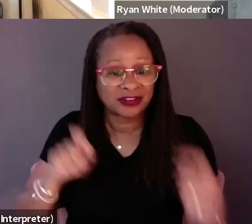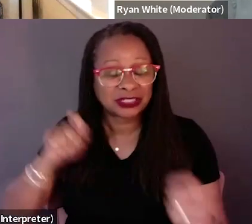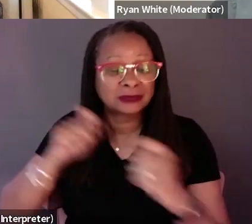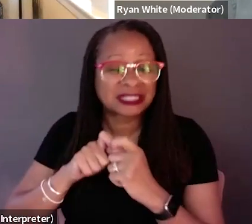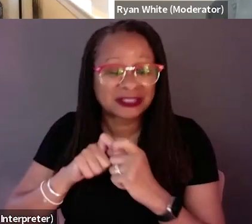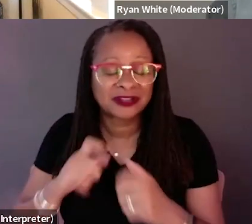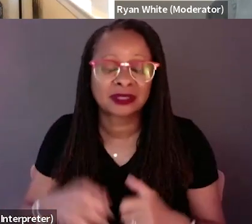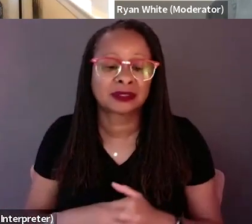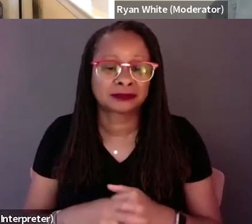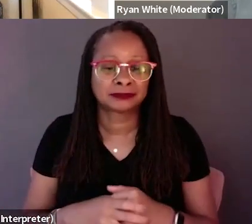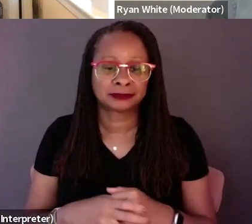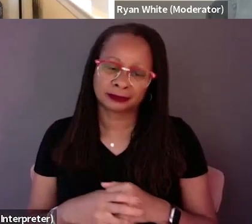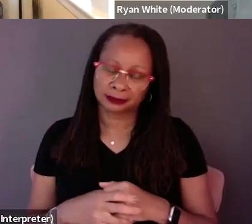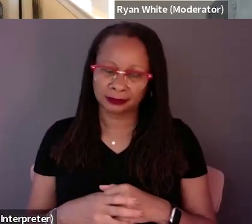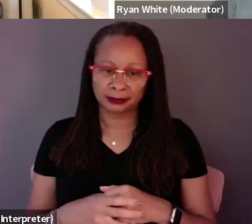specific,